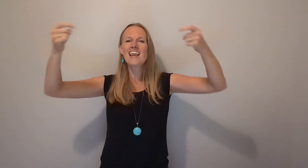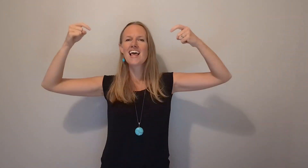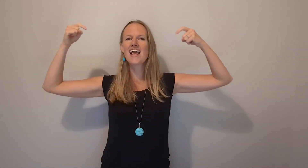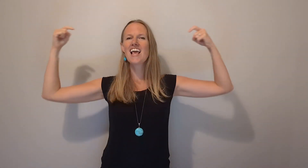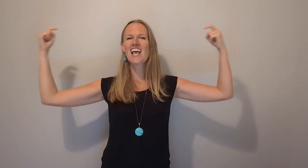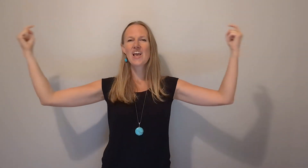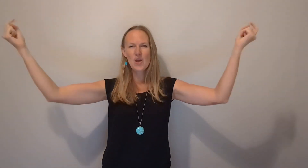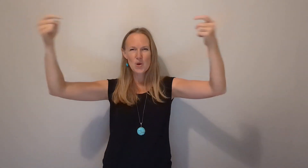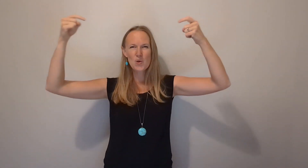hallelujah,